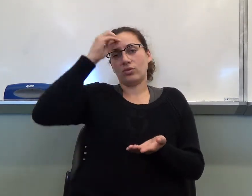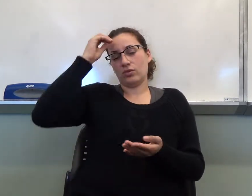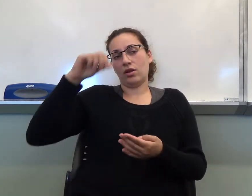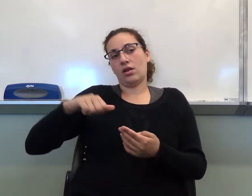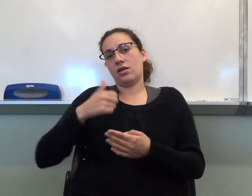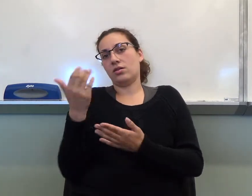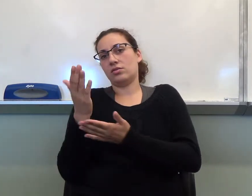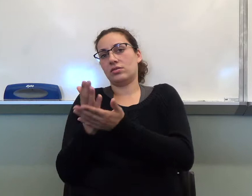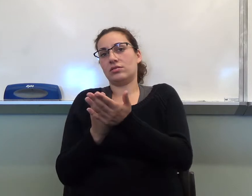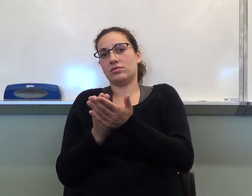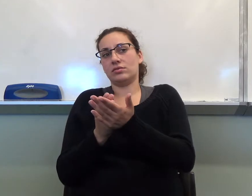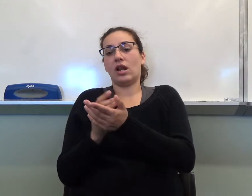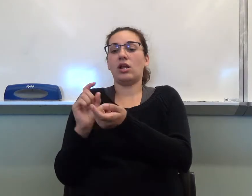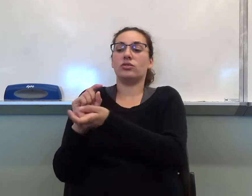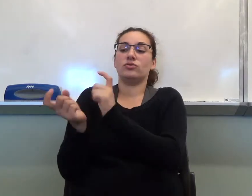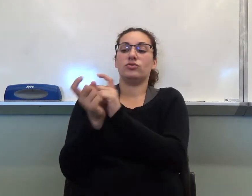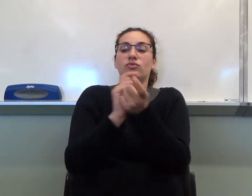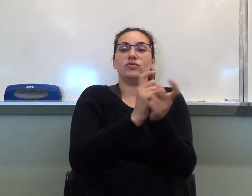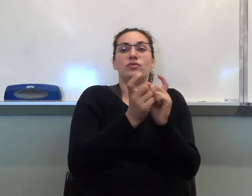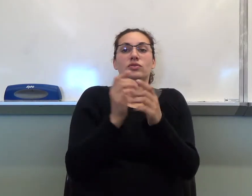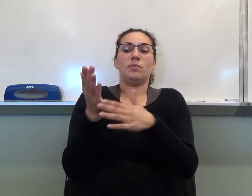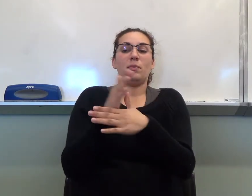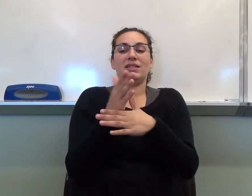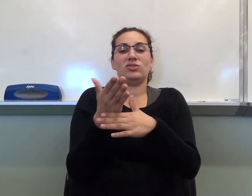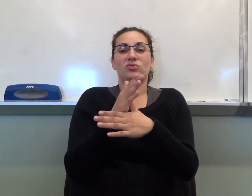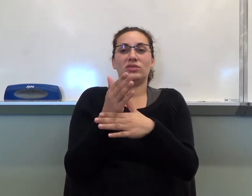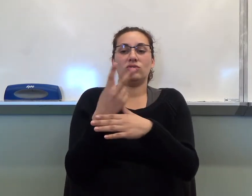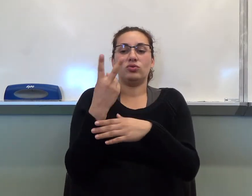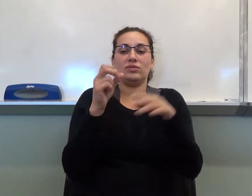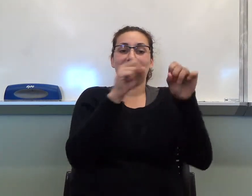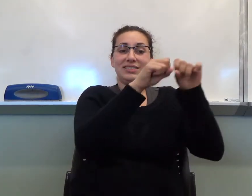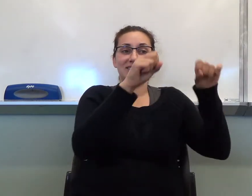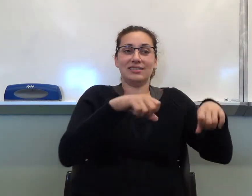two systems. Yeah, didn't see that coming, huh?